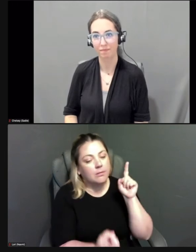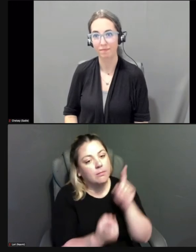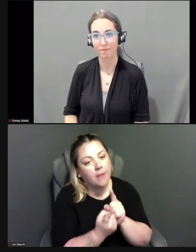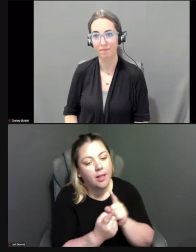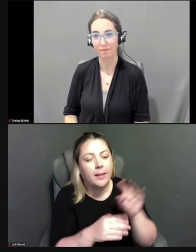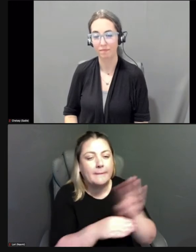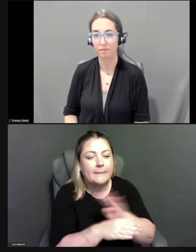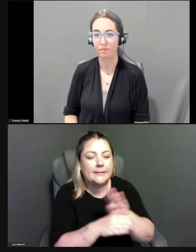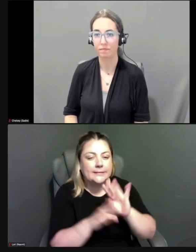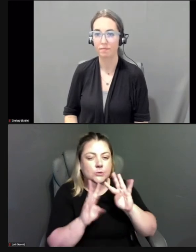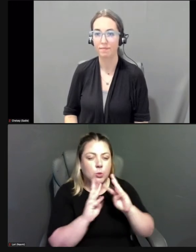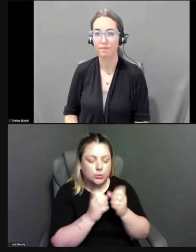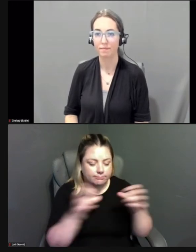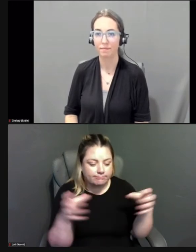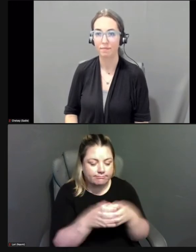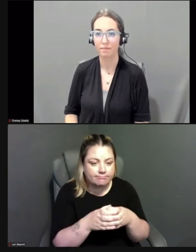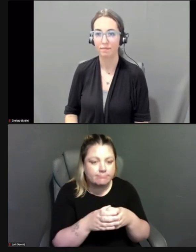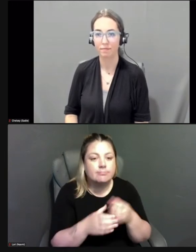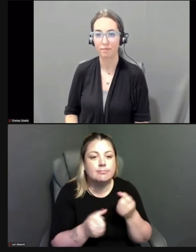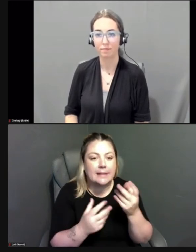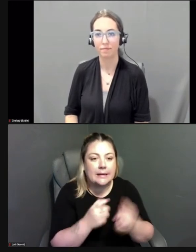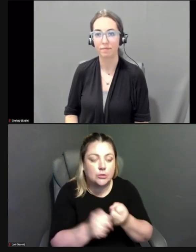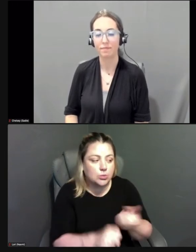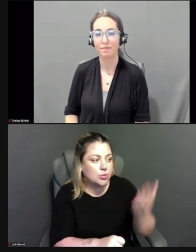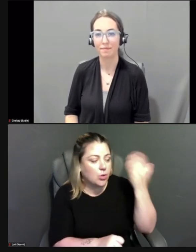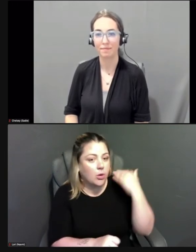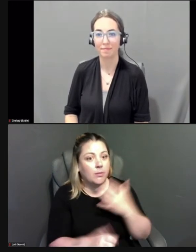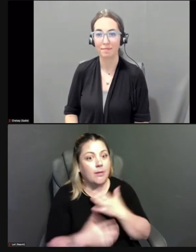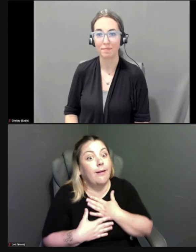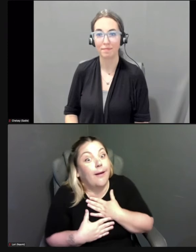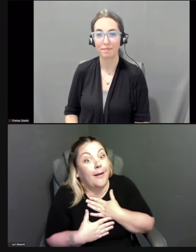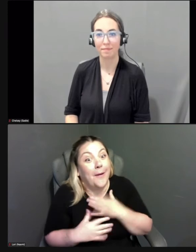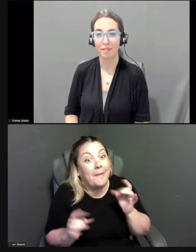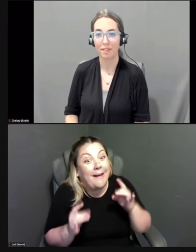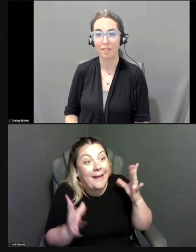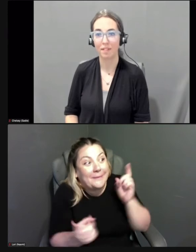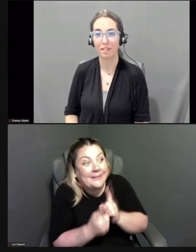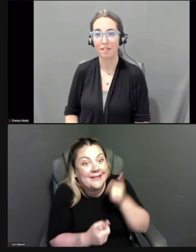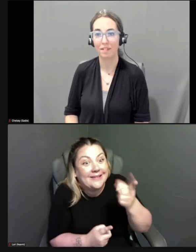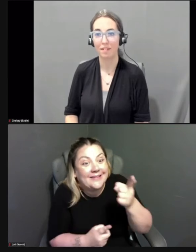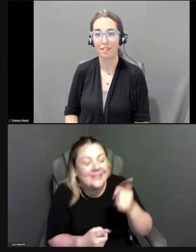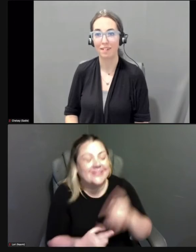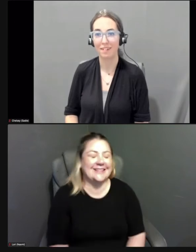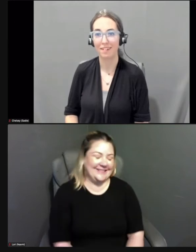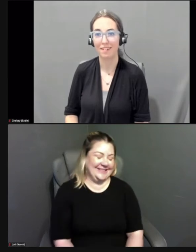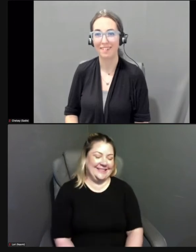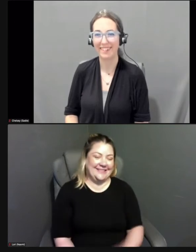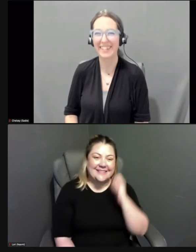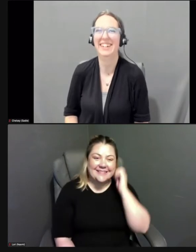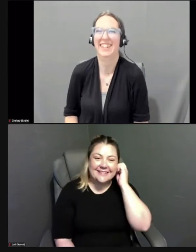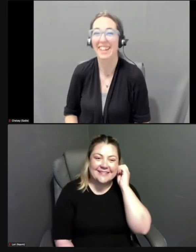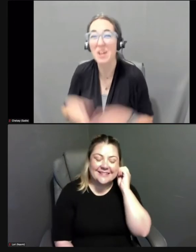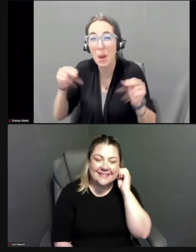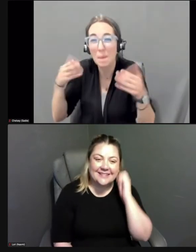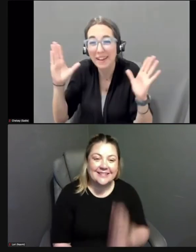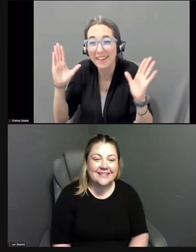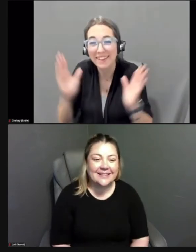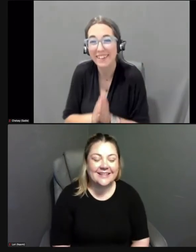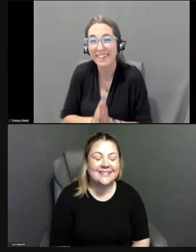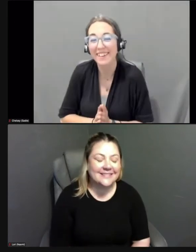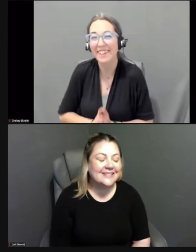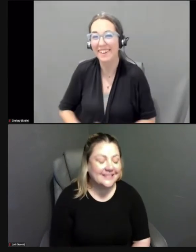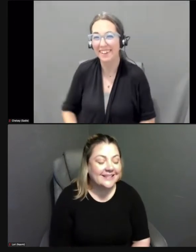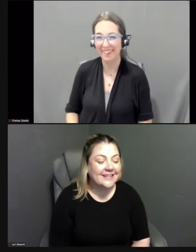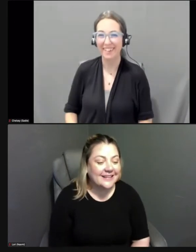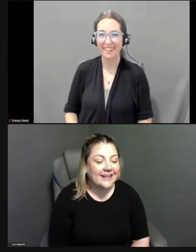few years back, and being like, oh my God, I'm meeting Chrissy King. So yeah. No way! And